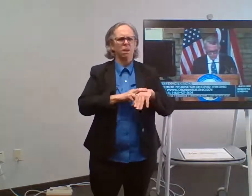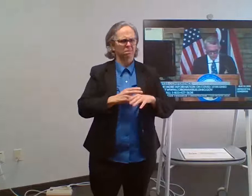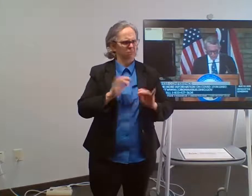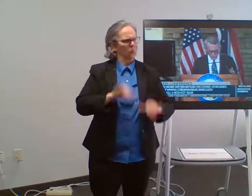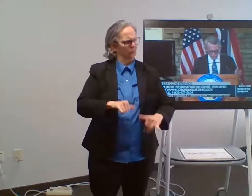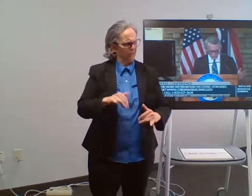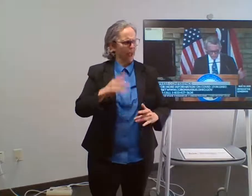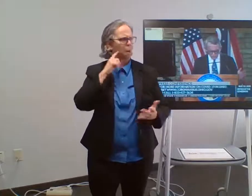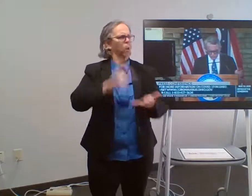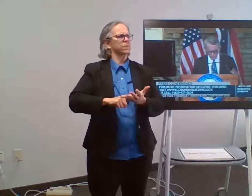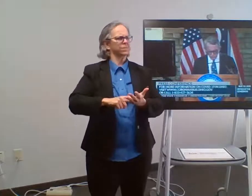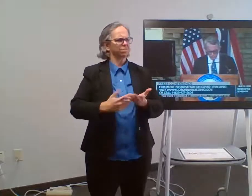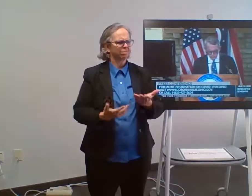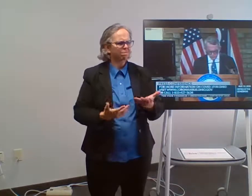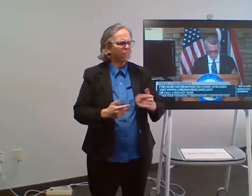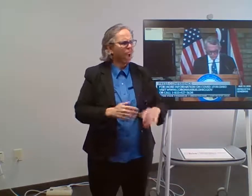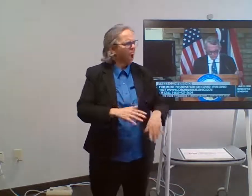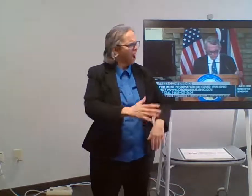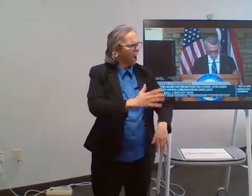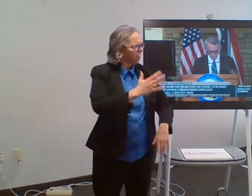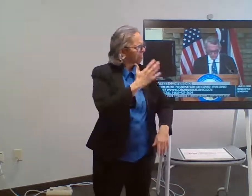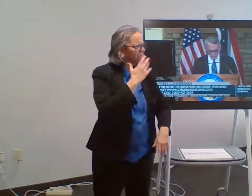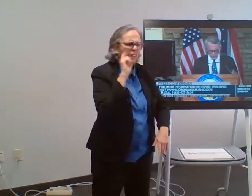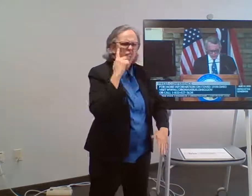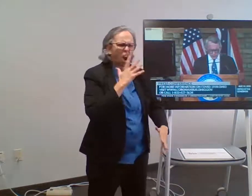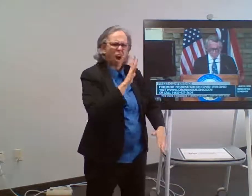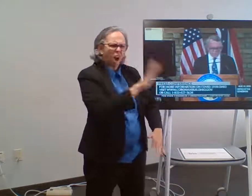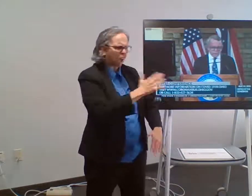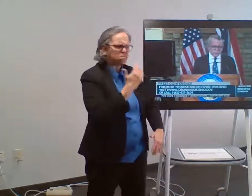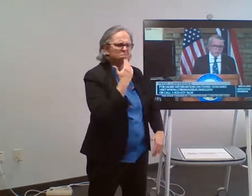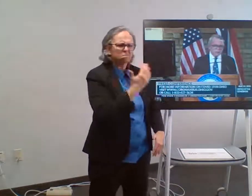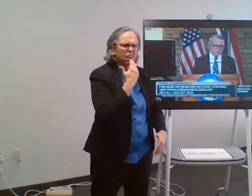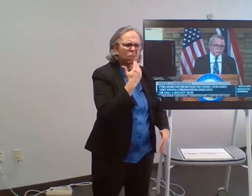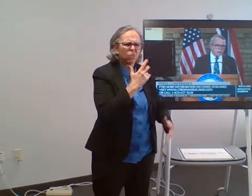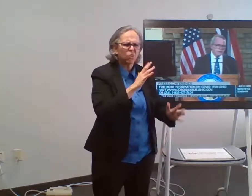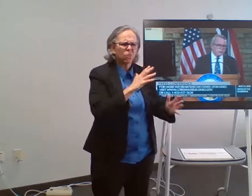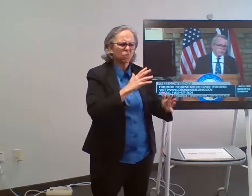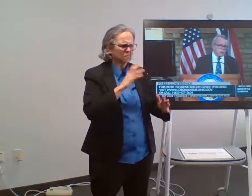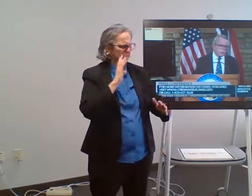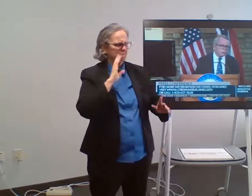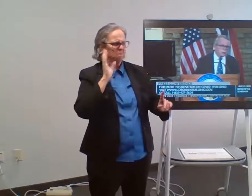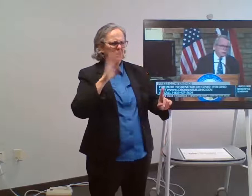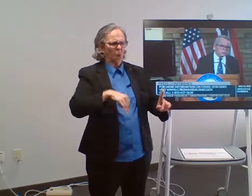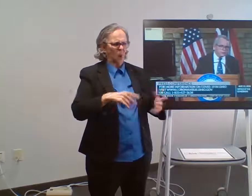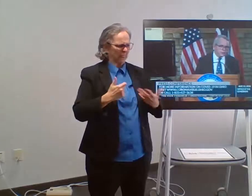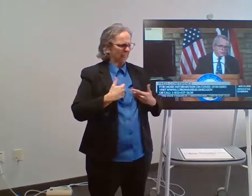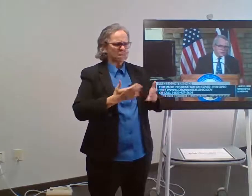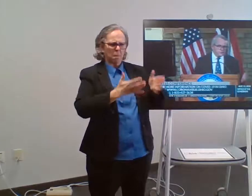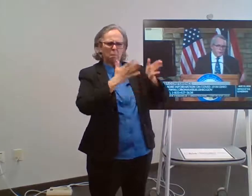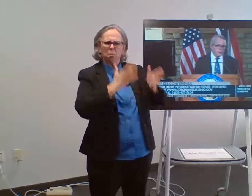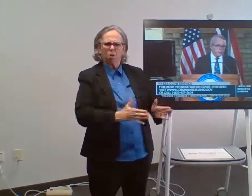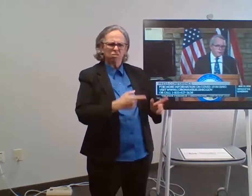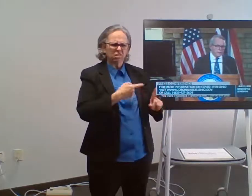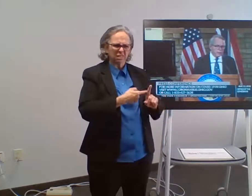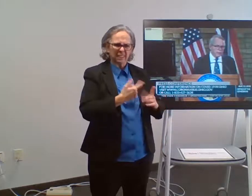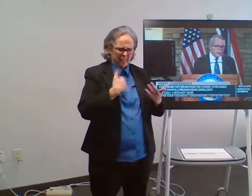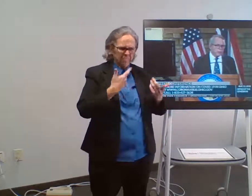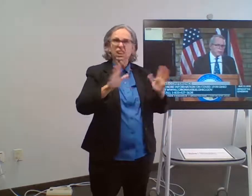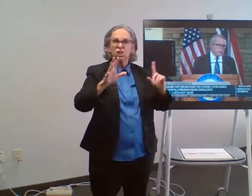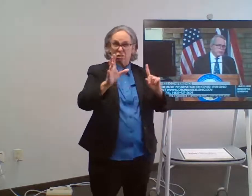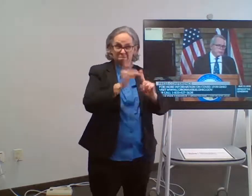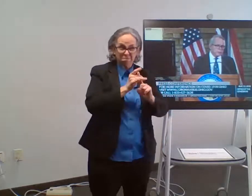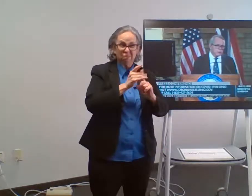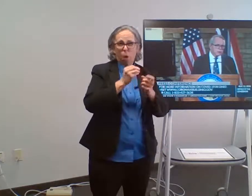do we know how often someone who has coronavirus it impacts their heart? Do we have any data on that yet or